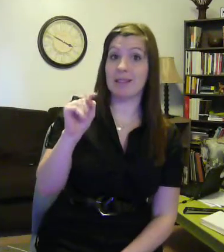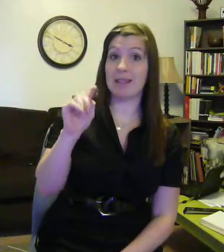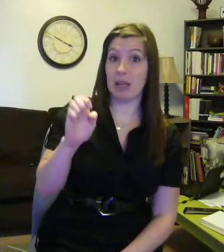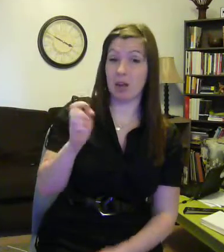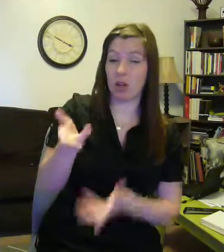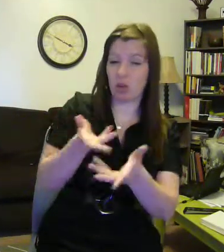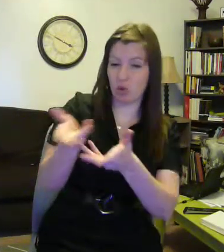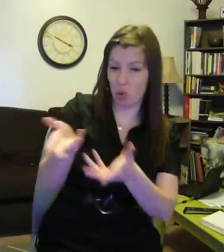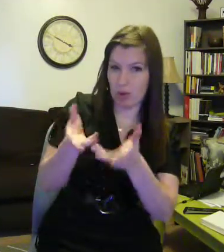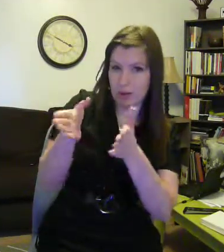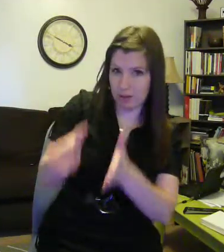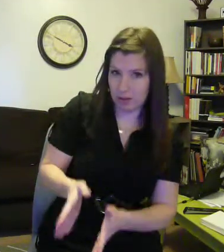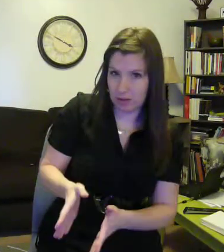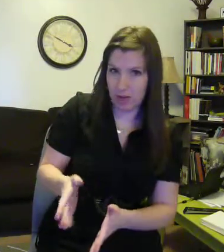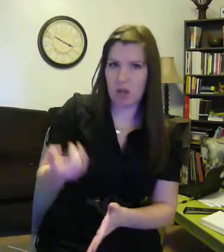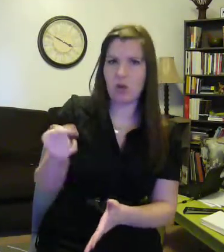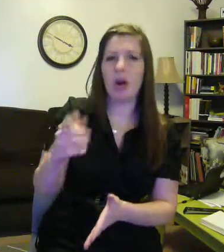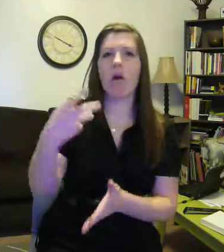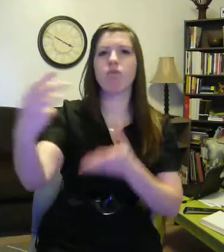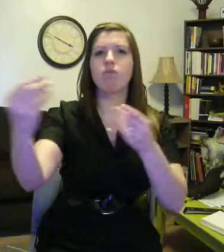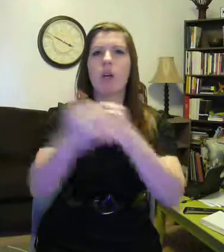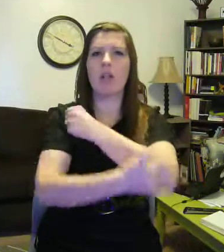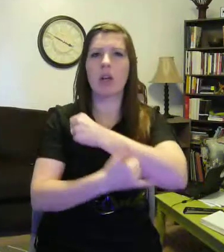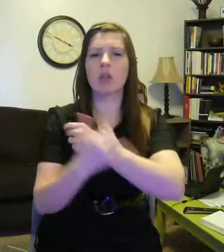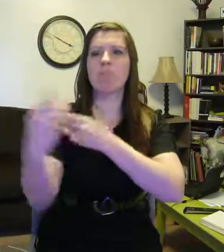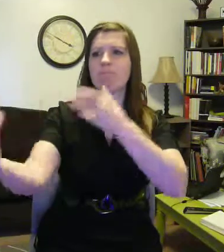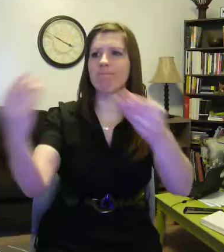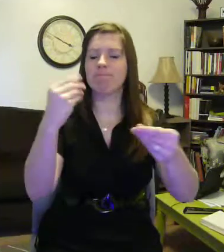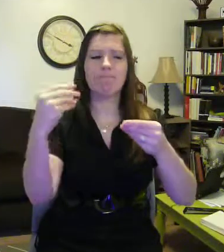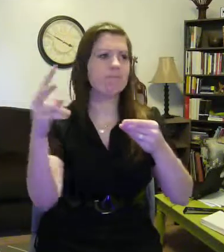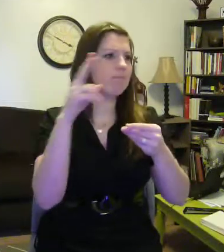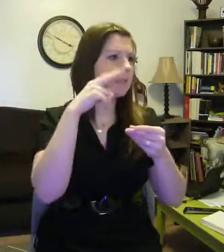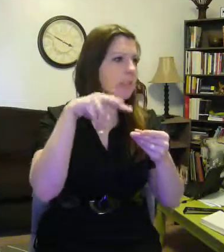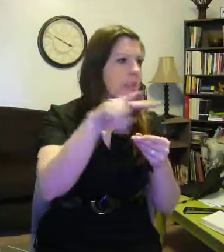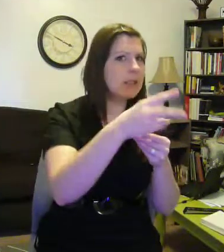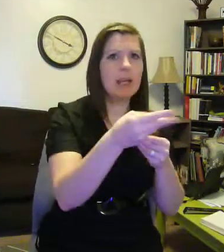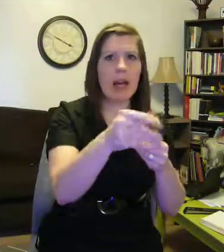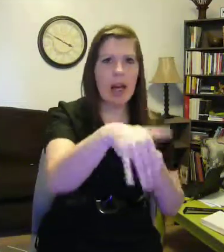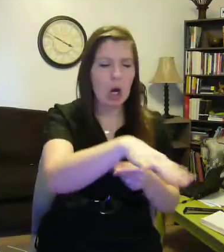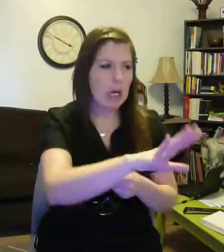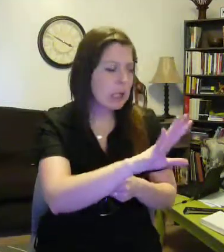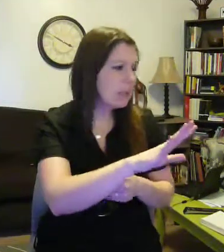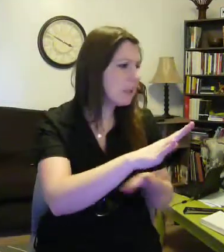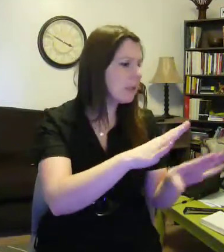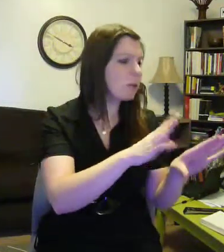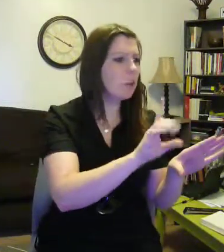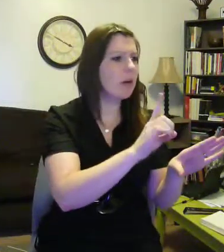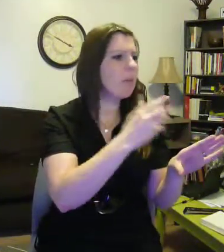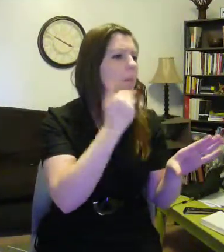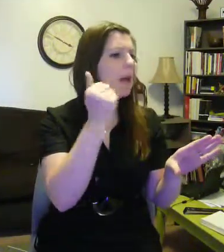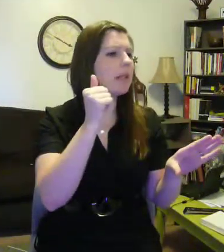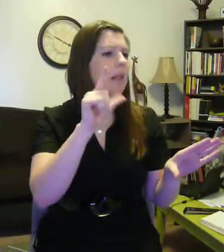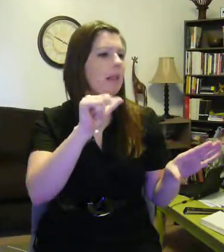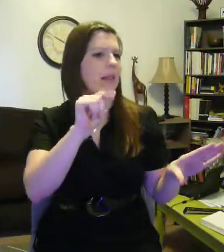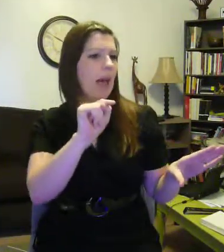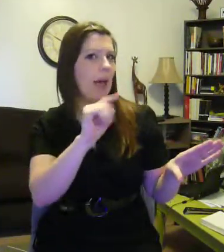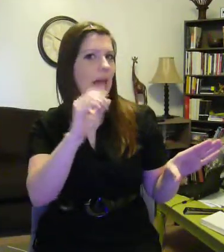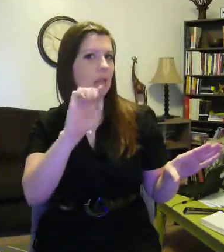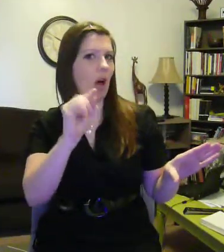to find property that best suit those longitude and latitude coordinates.